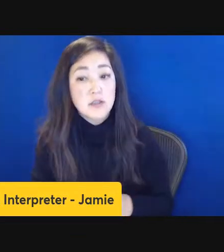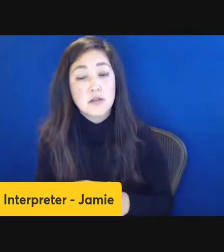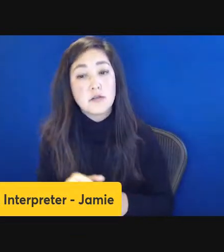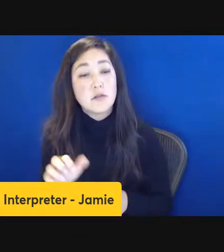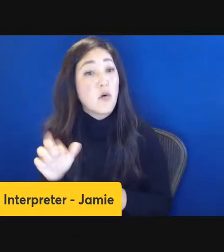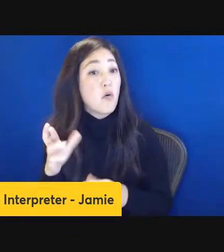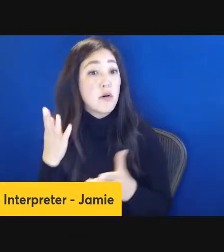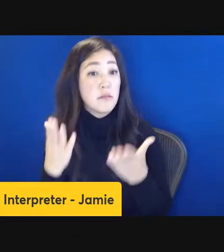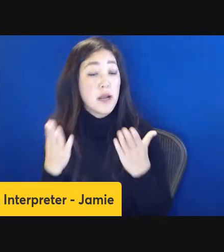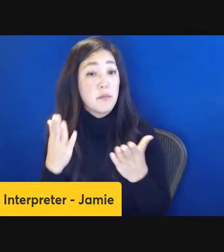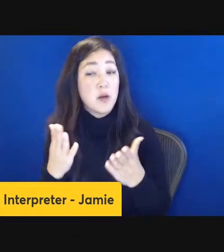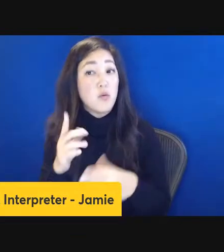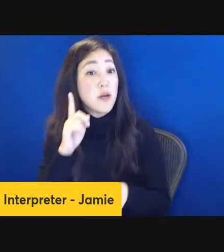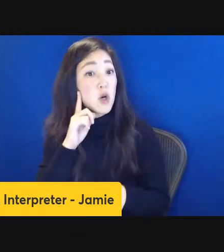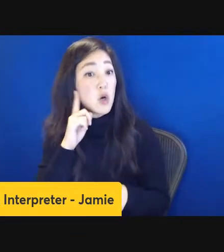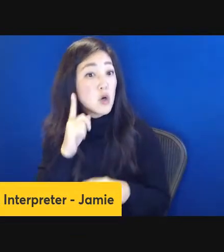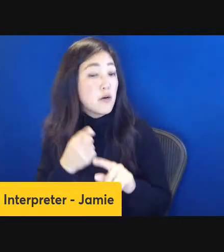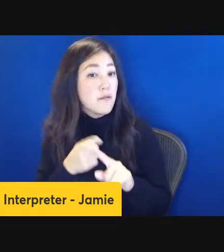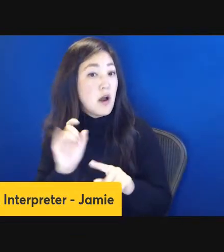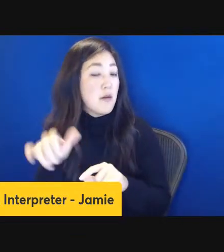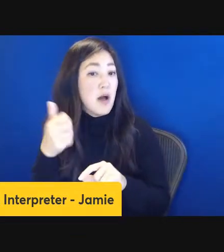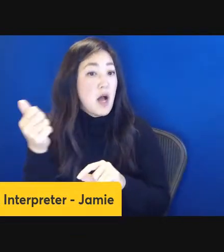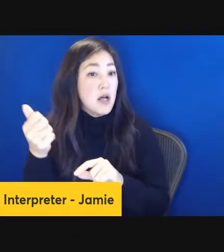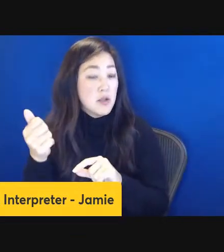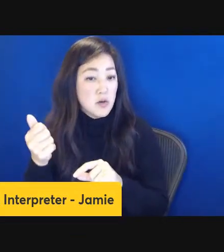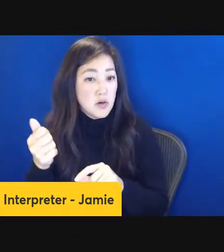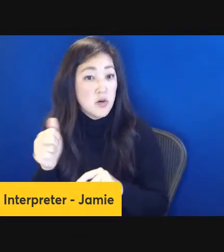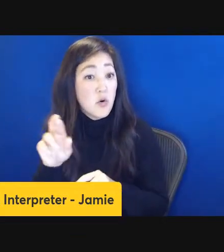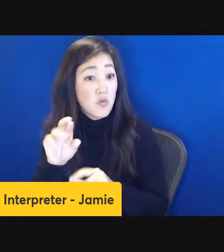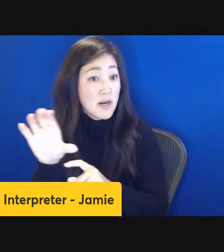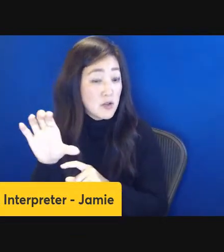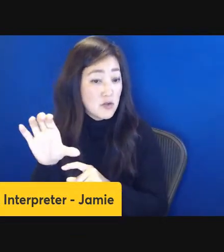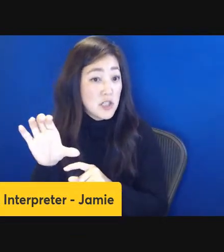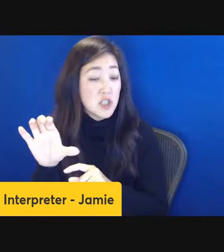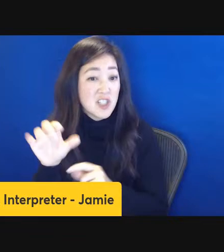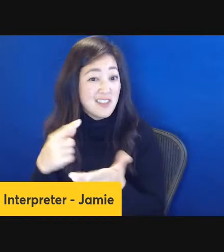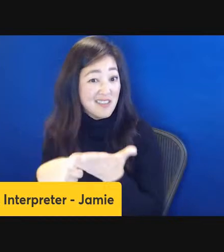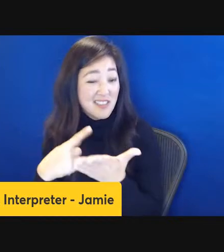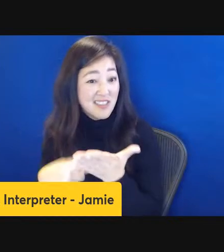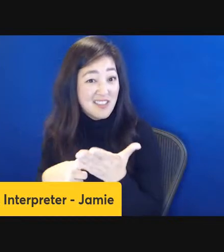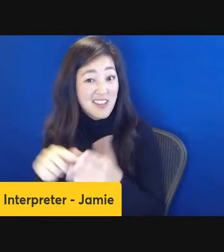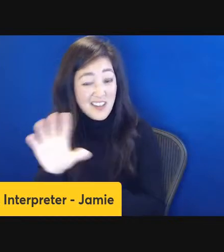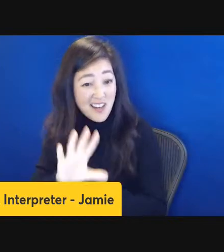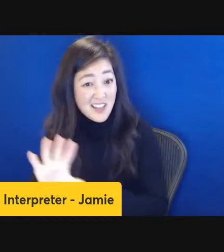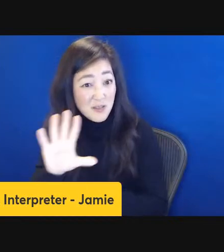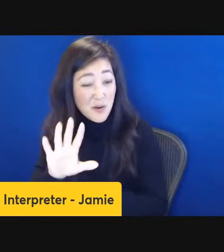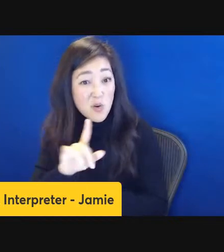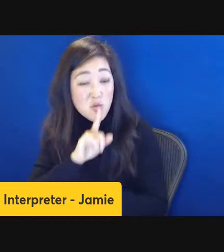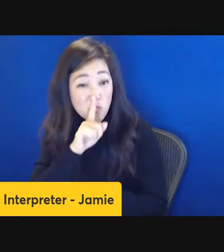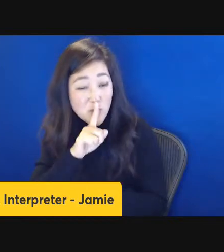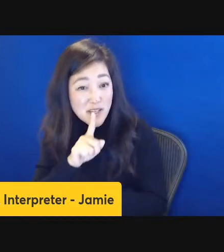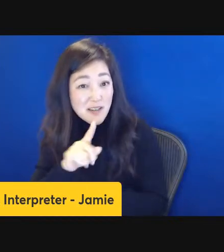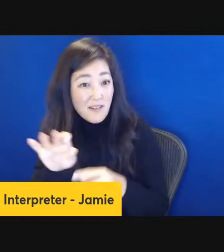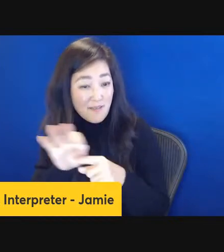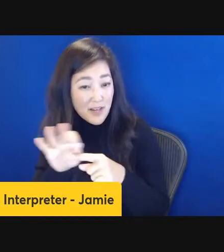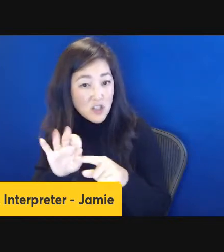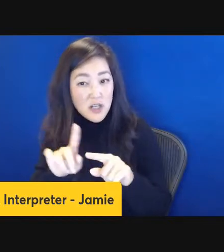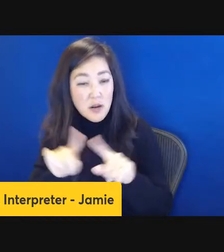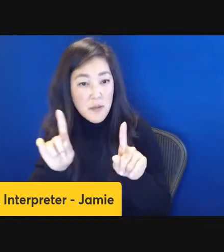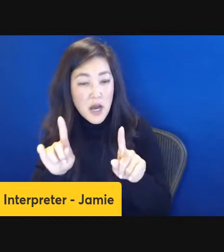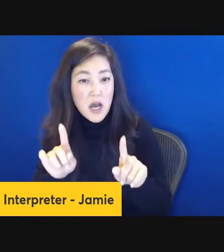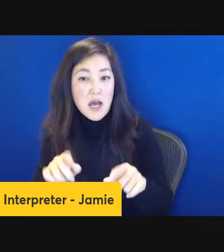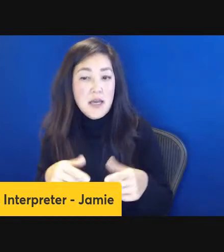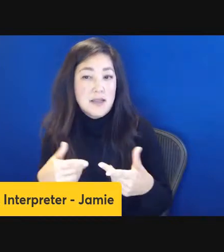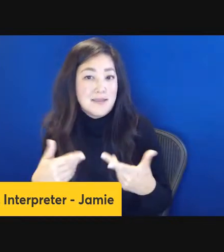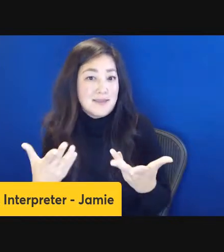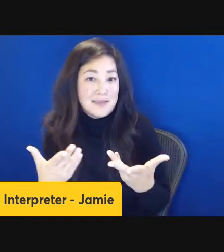already heard in some of the other race correction series, about the estimate of renal function. But what I haven't necessarily done